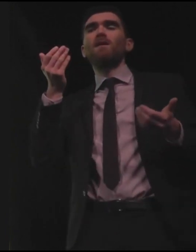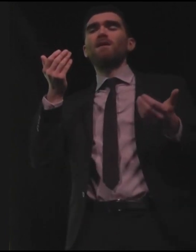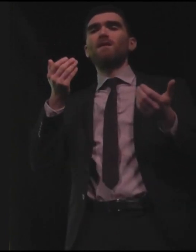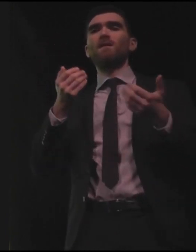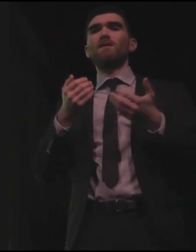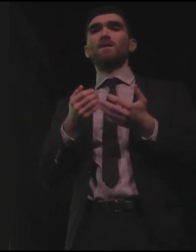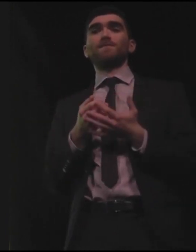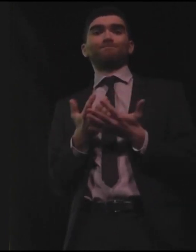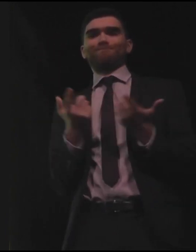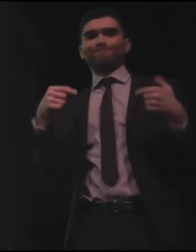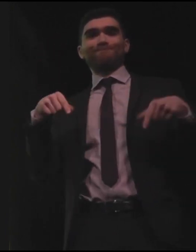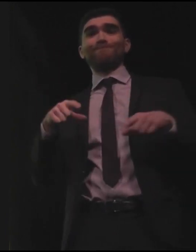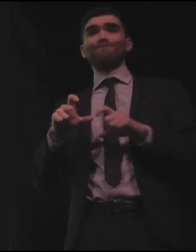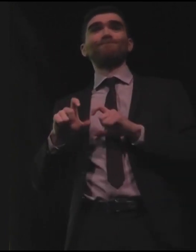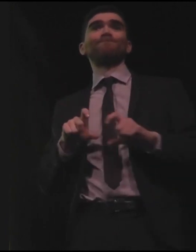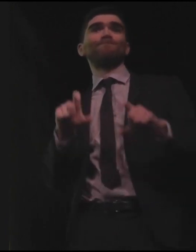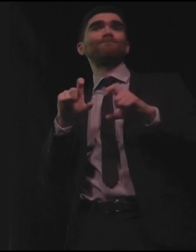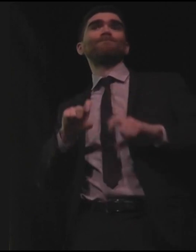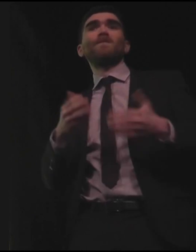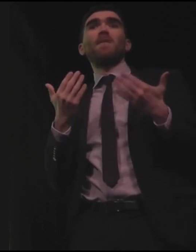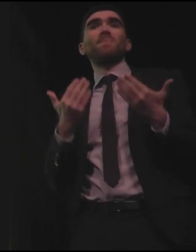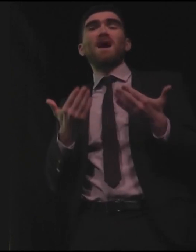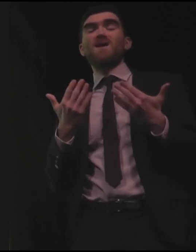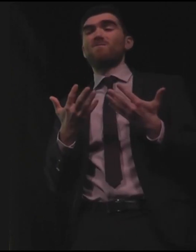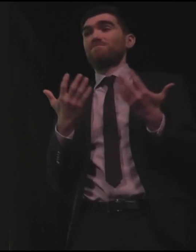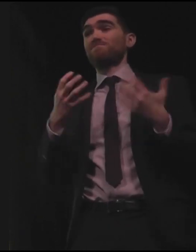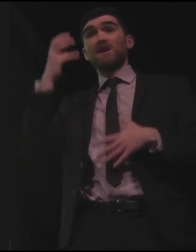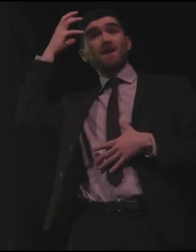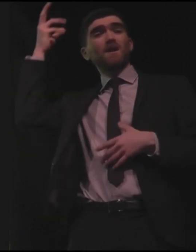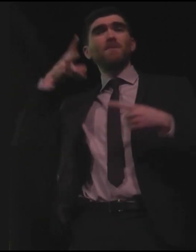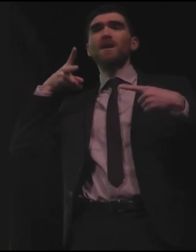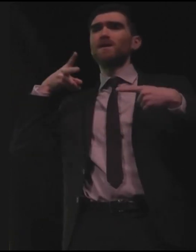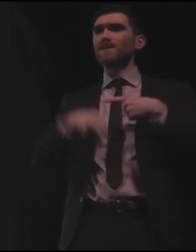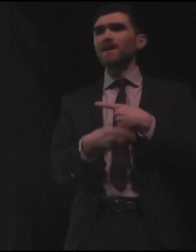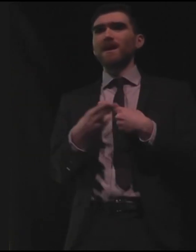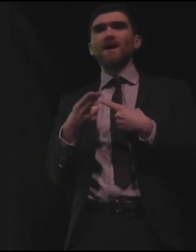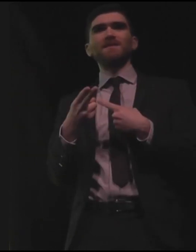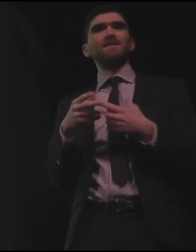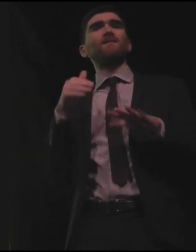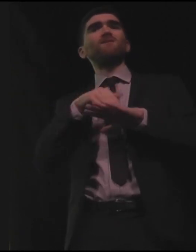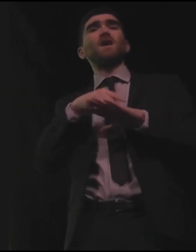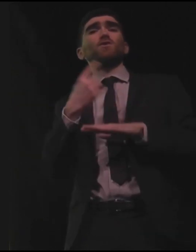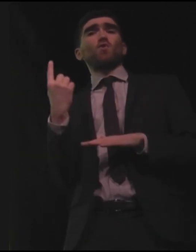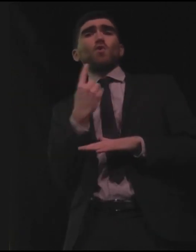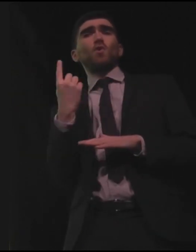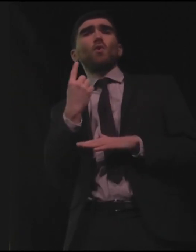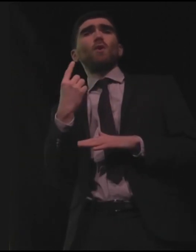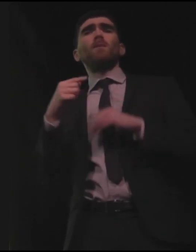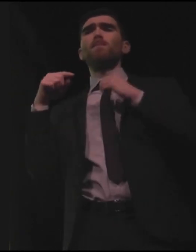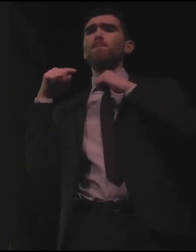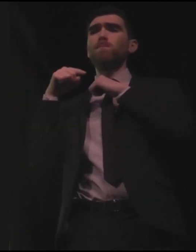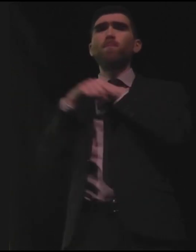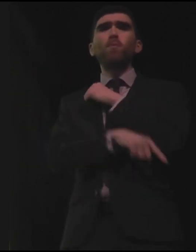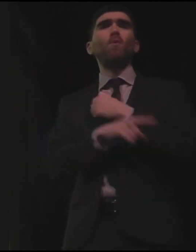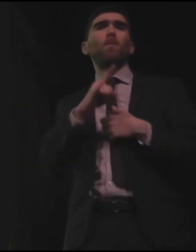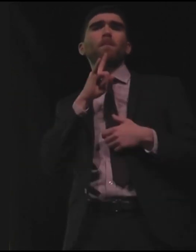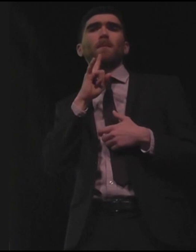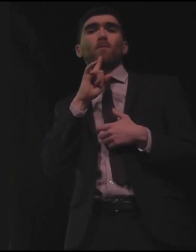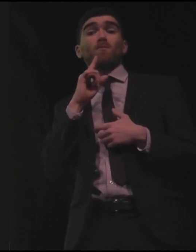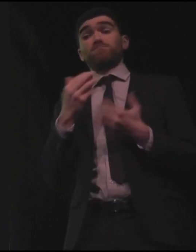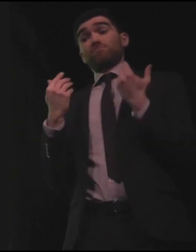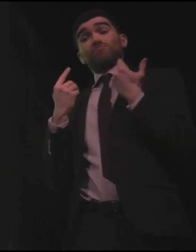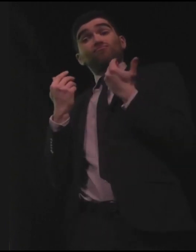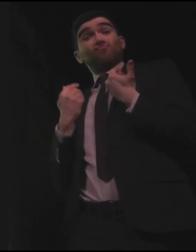have hit the most vulnerable, while the richer have become richer. Now, we live in a country